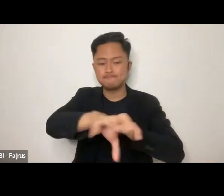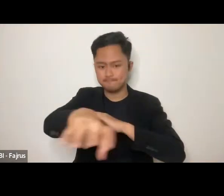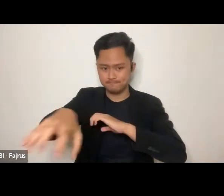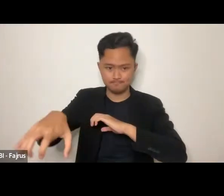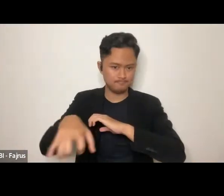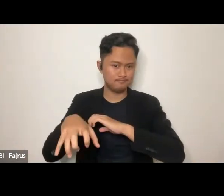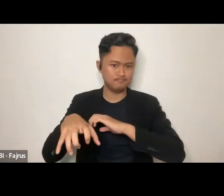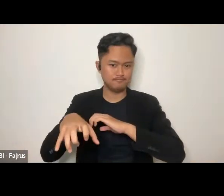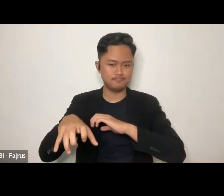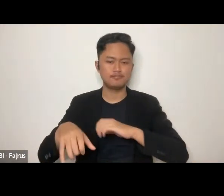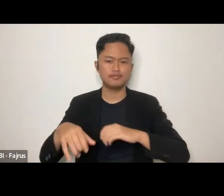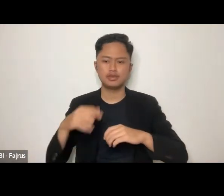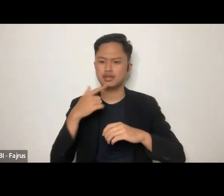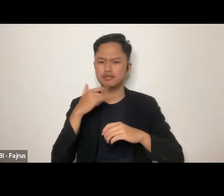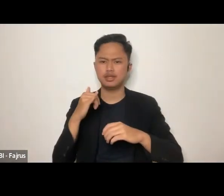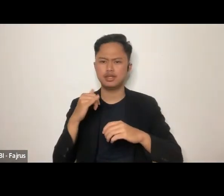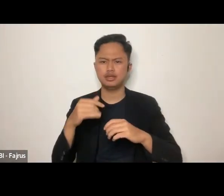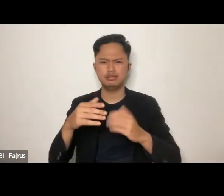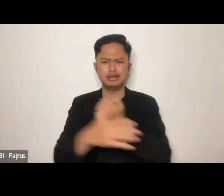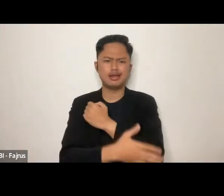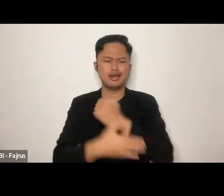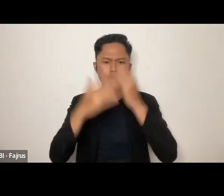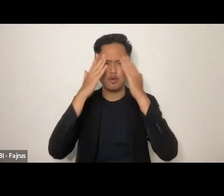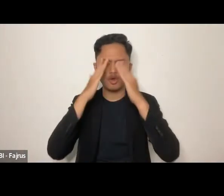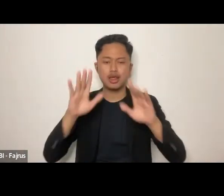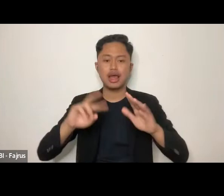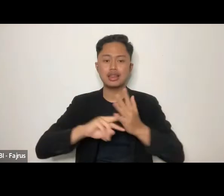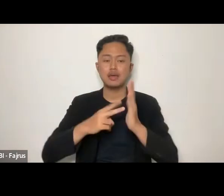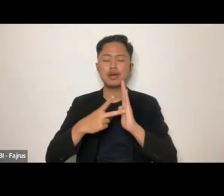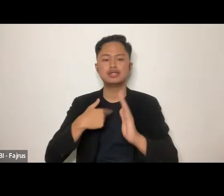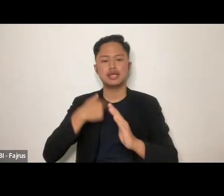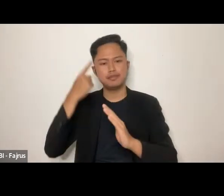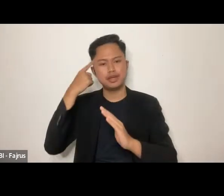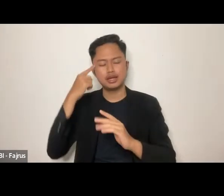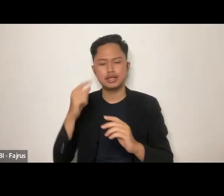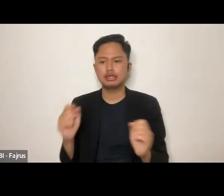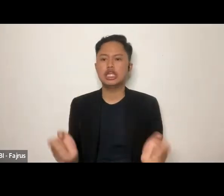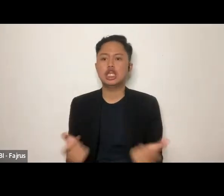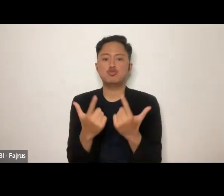a democratic country. So I thought living in a democratic